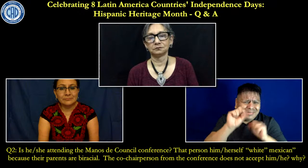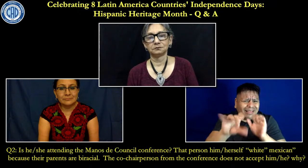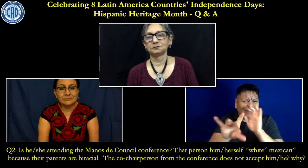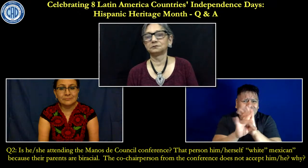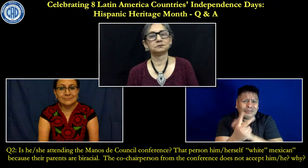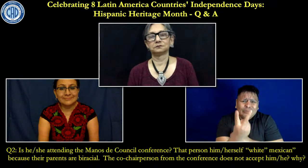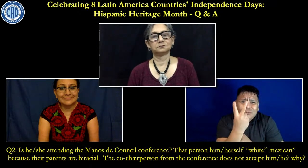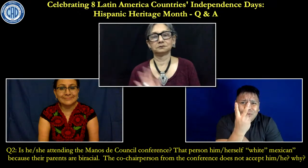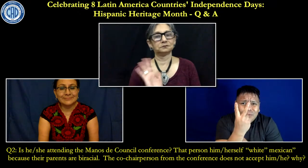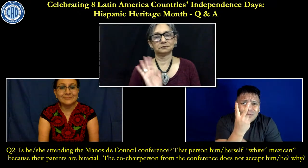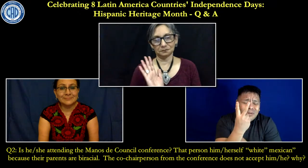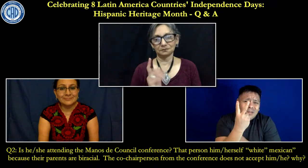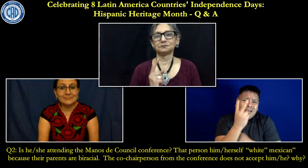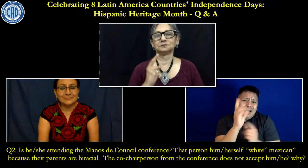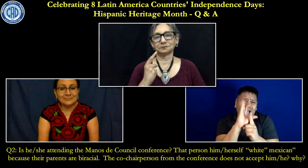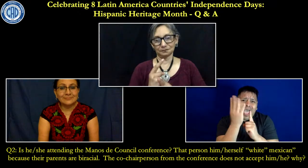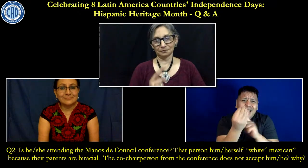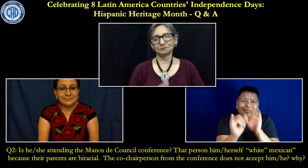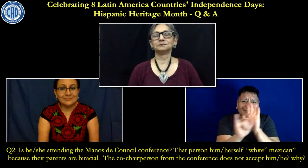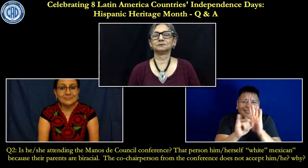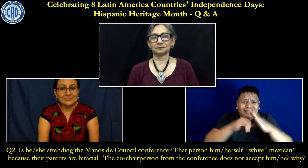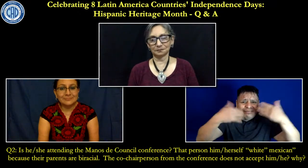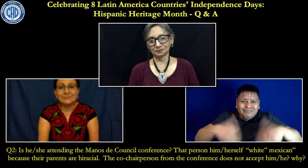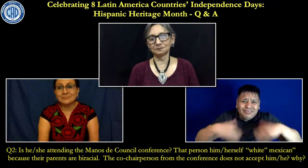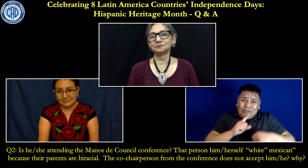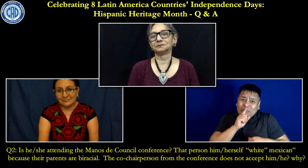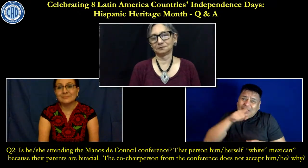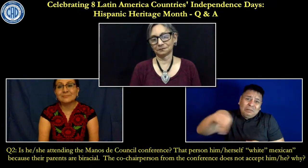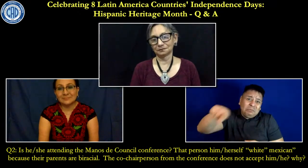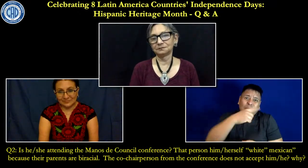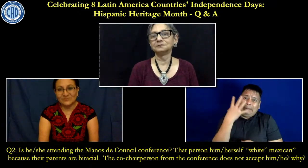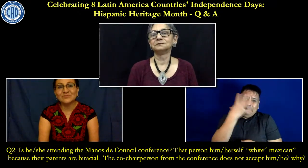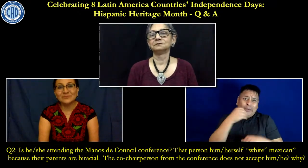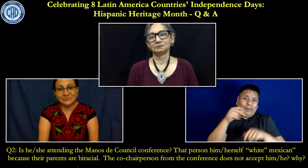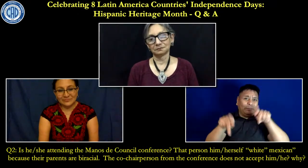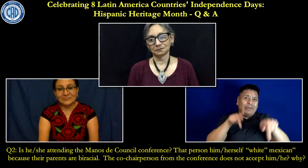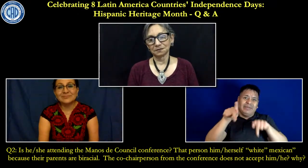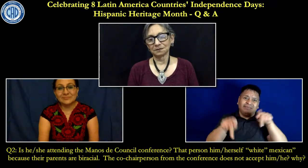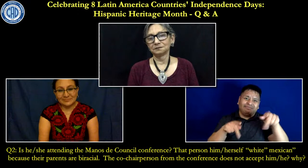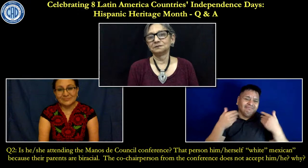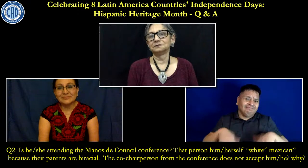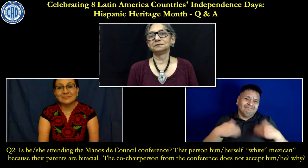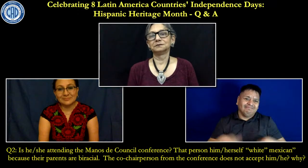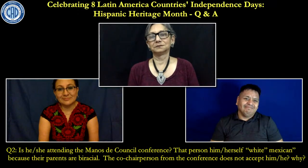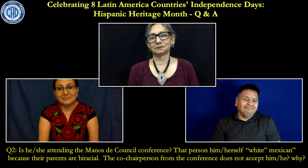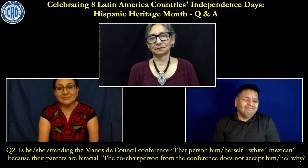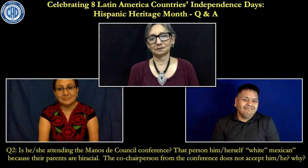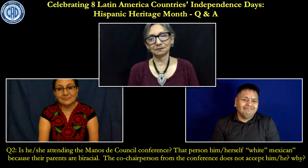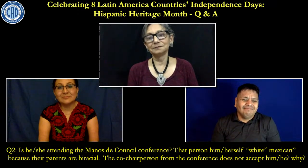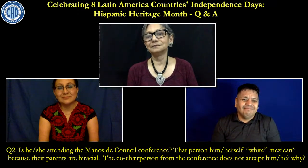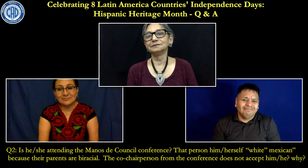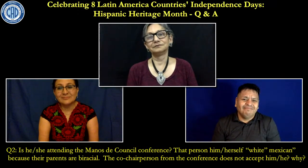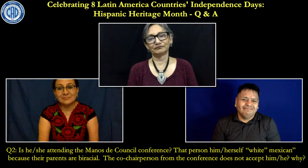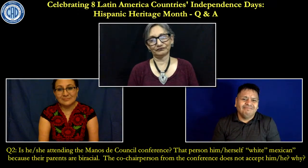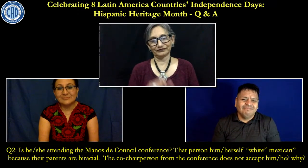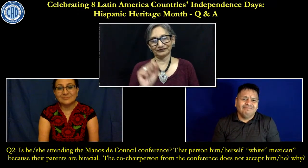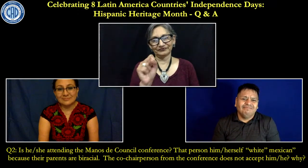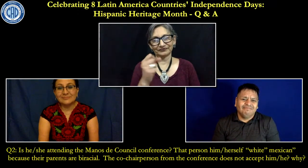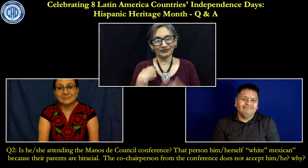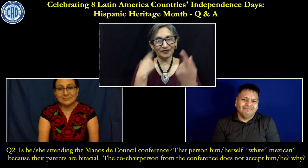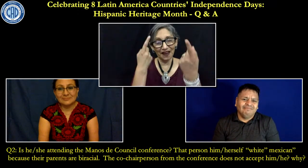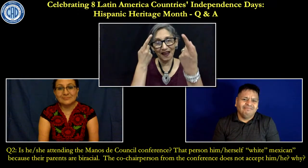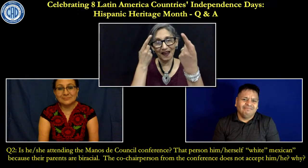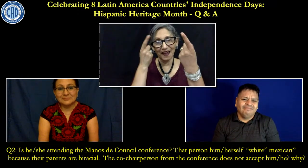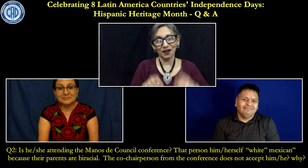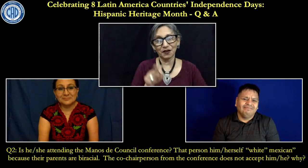keep anyone out. And we are not limiting those groups to Right. either. Right. You have identify with two cultures. That's